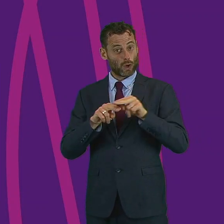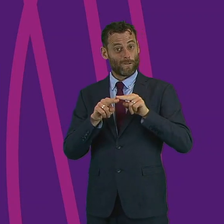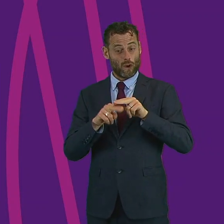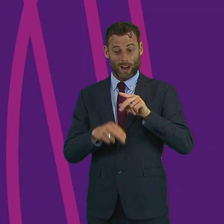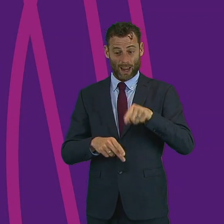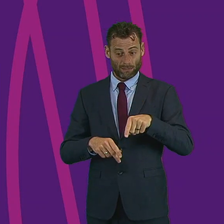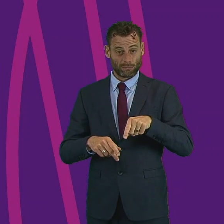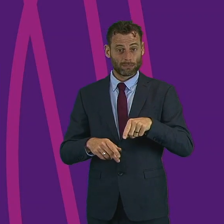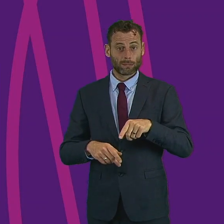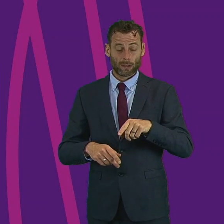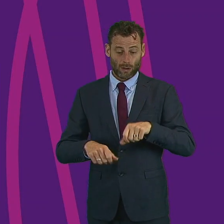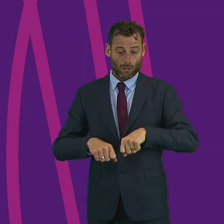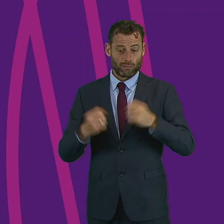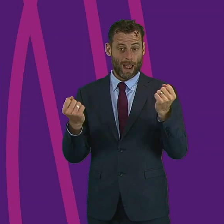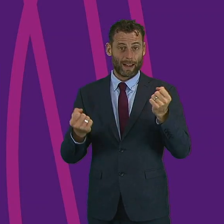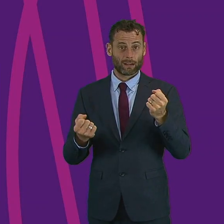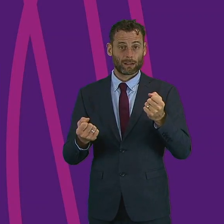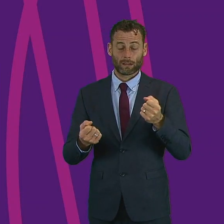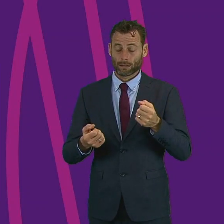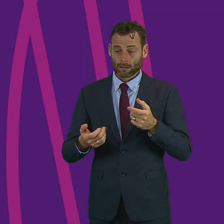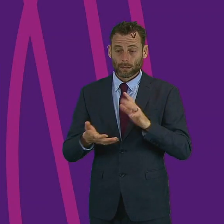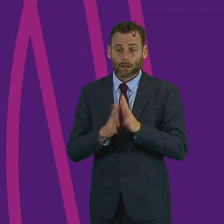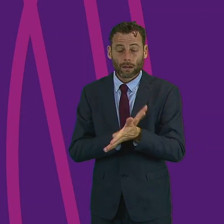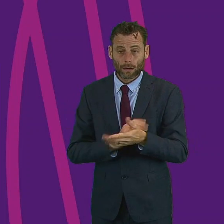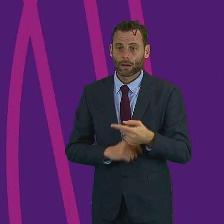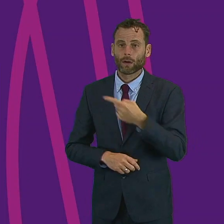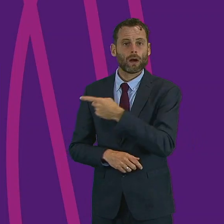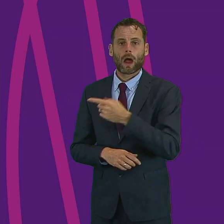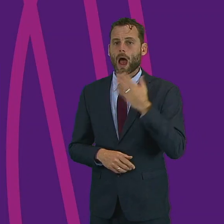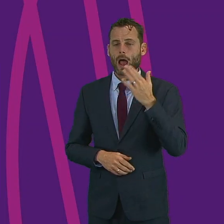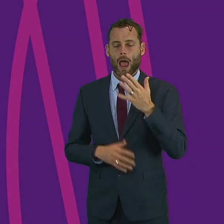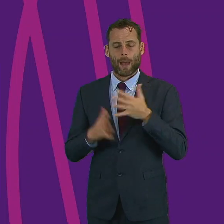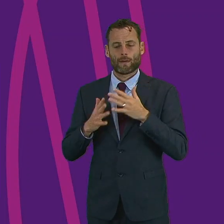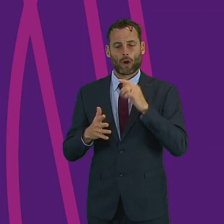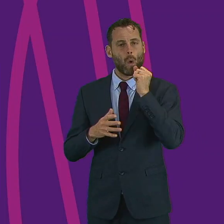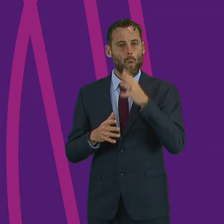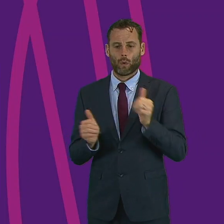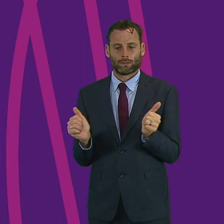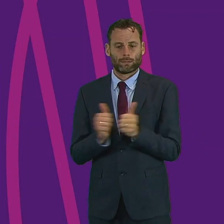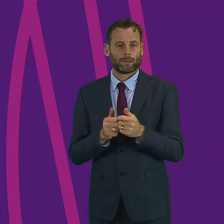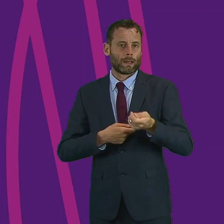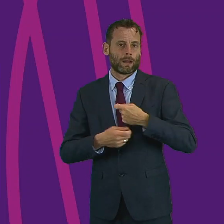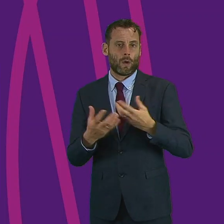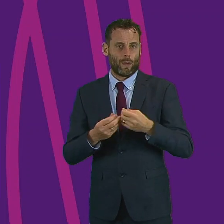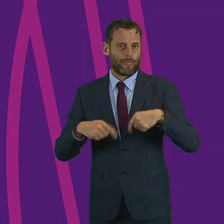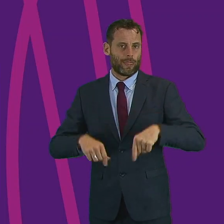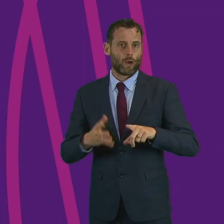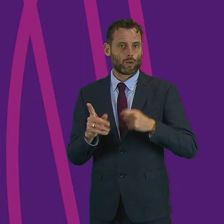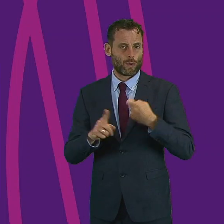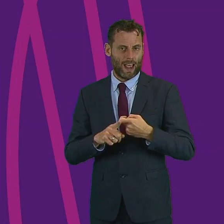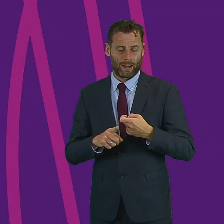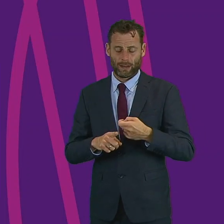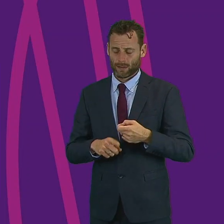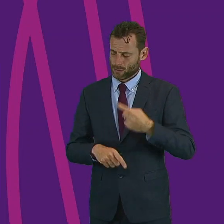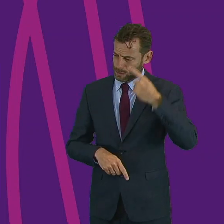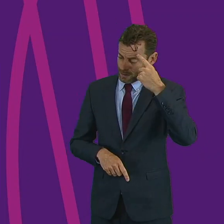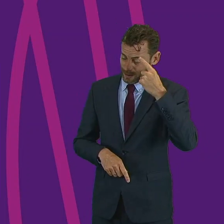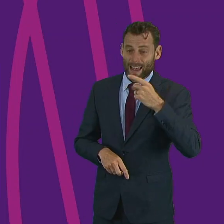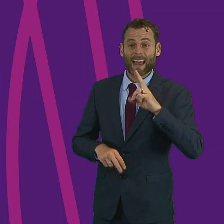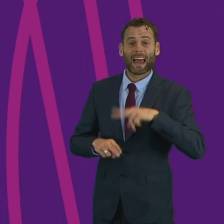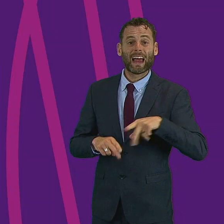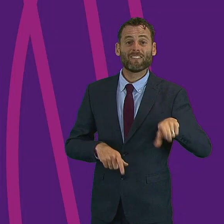putting more counsellors into schools. It's why we have the commitment to the wellbeing service for young people to give that early